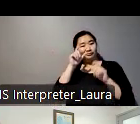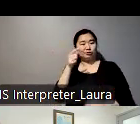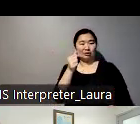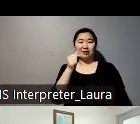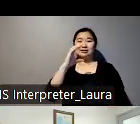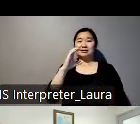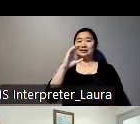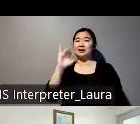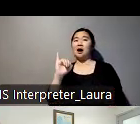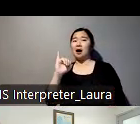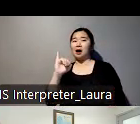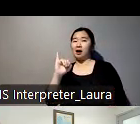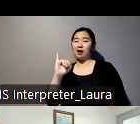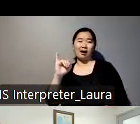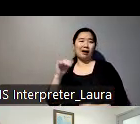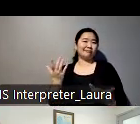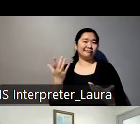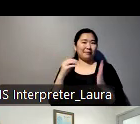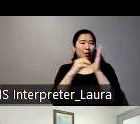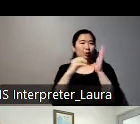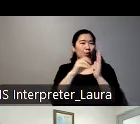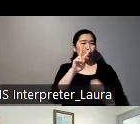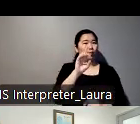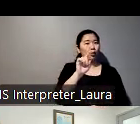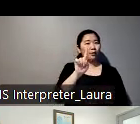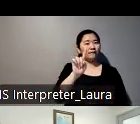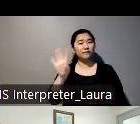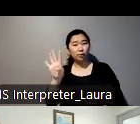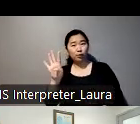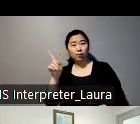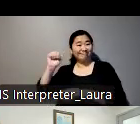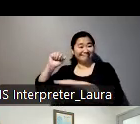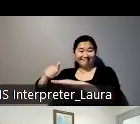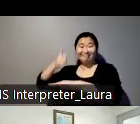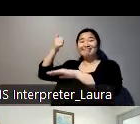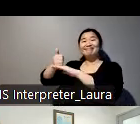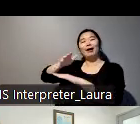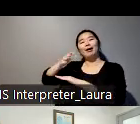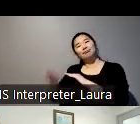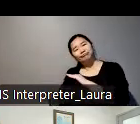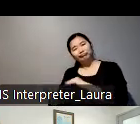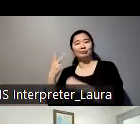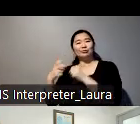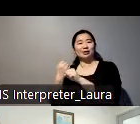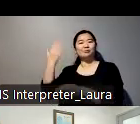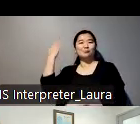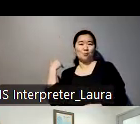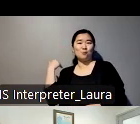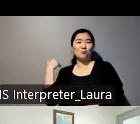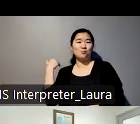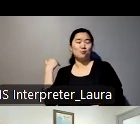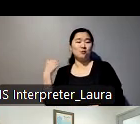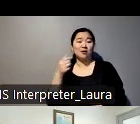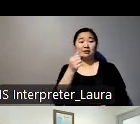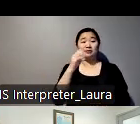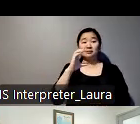Incheon in 2015. TCI Asia and Kami cooperation.